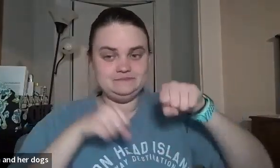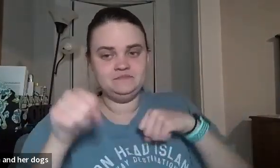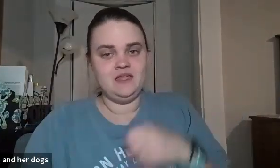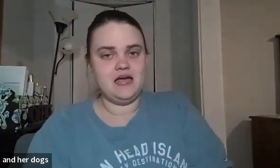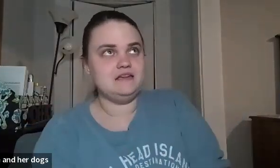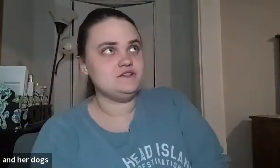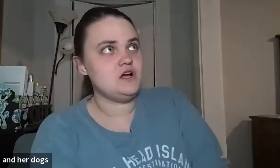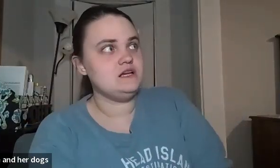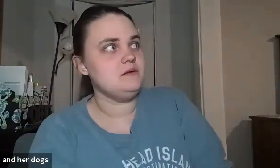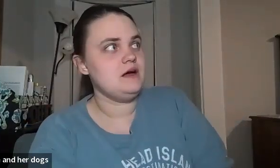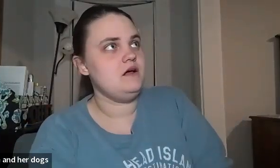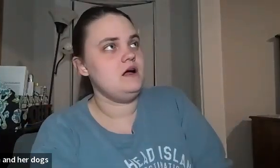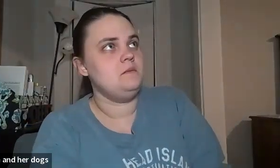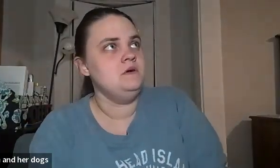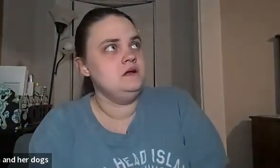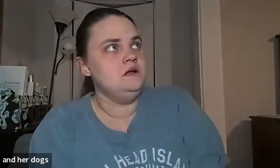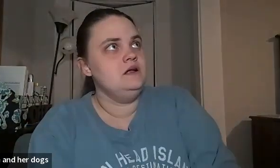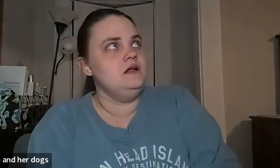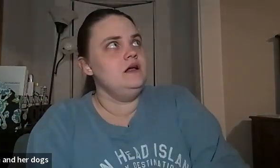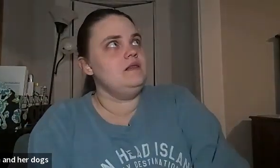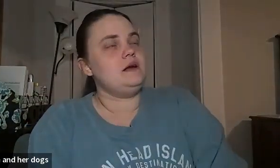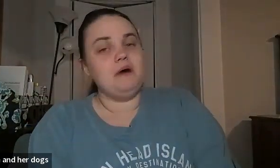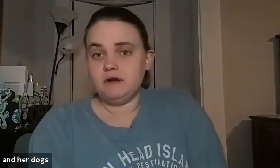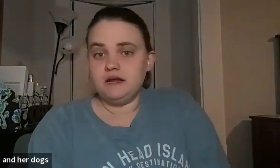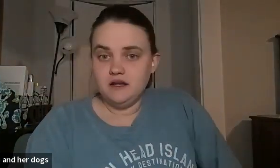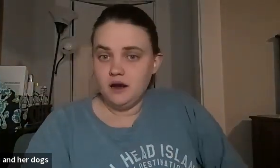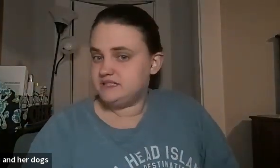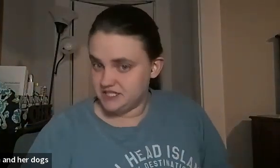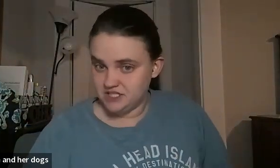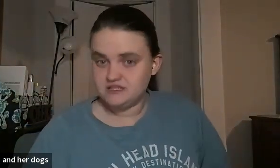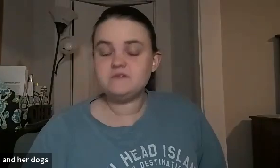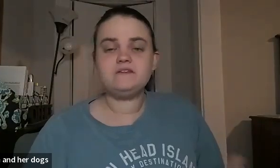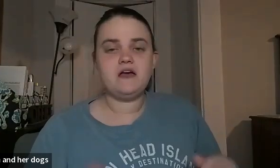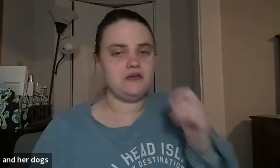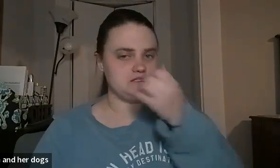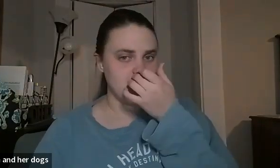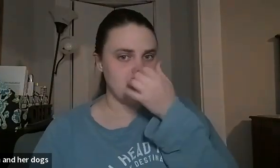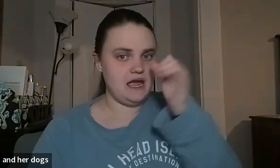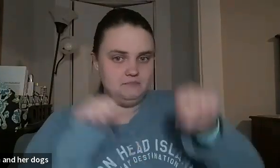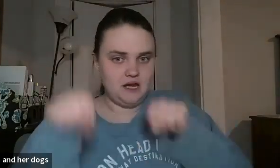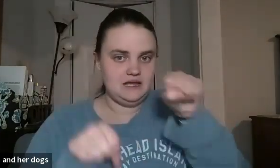And if you're talking about like a bike riding competition or something like that, that's when I would add bike,